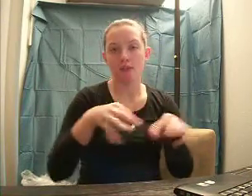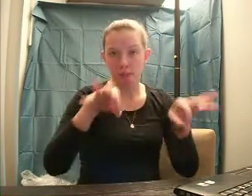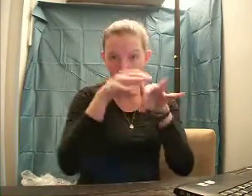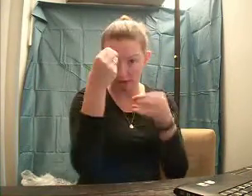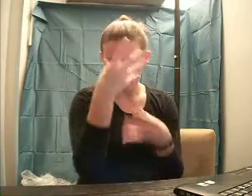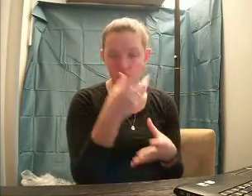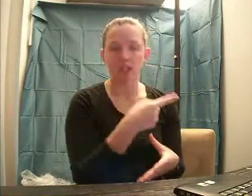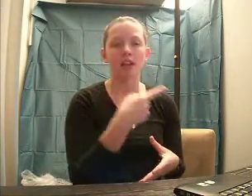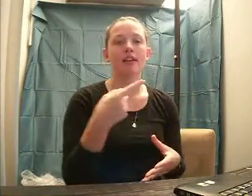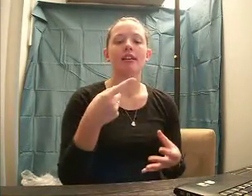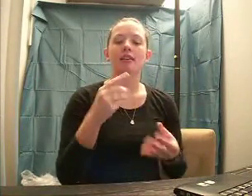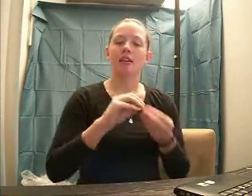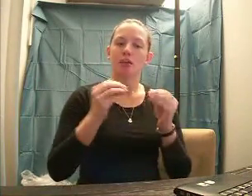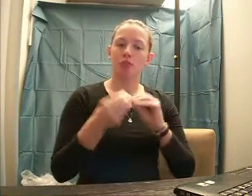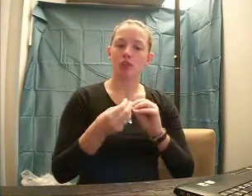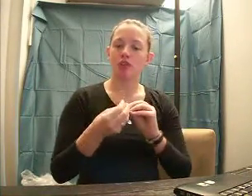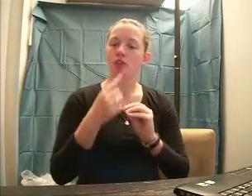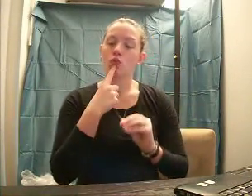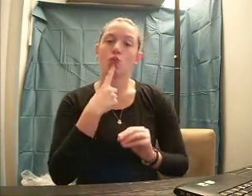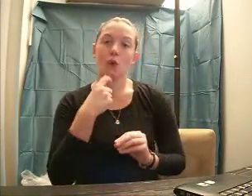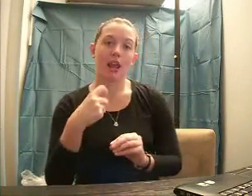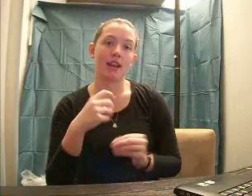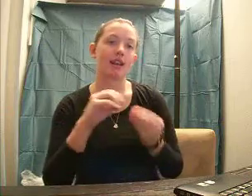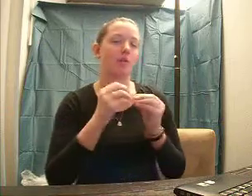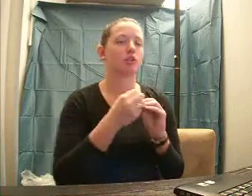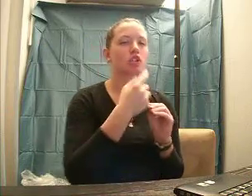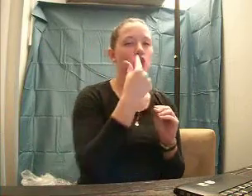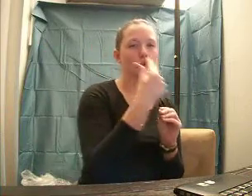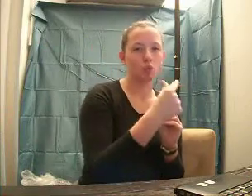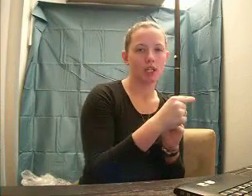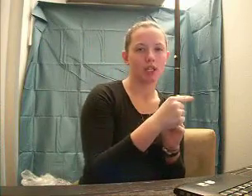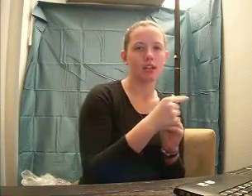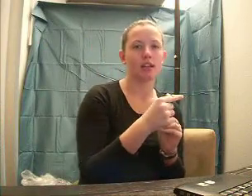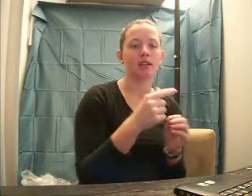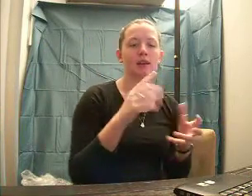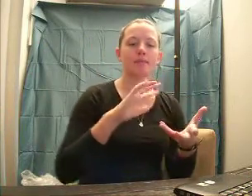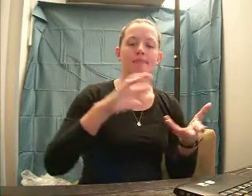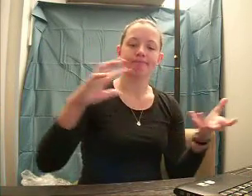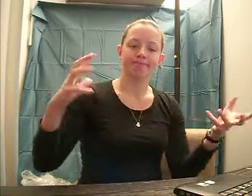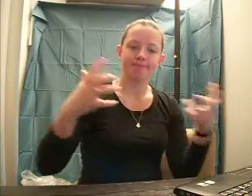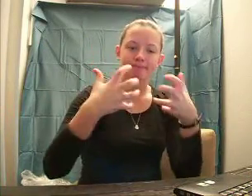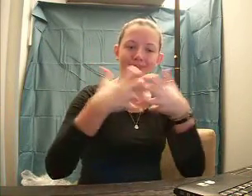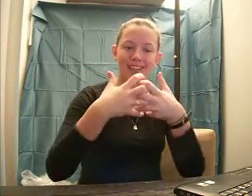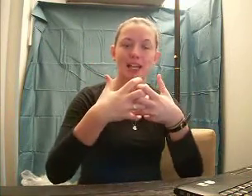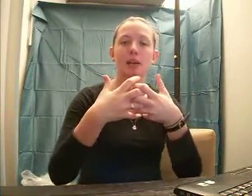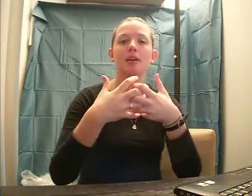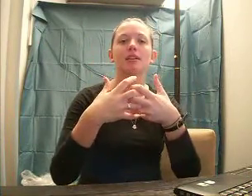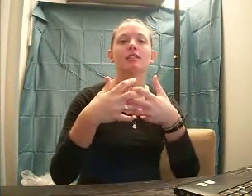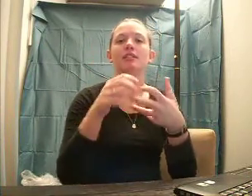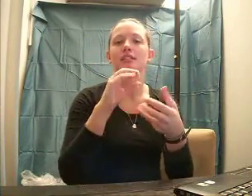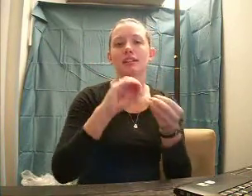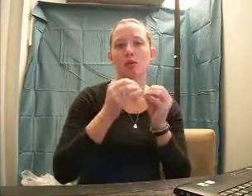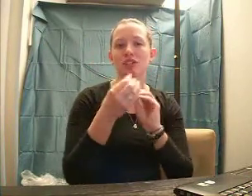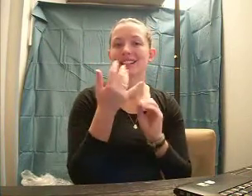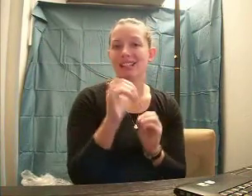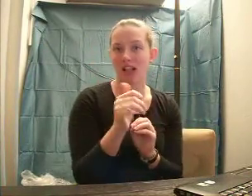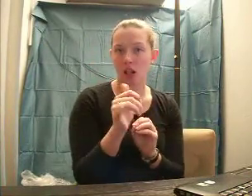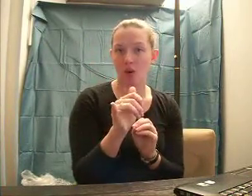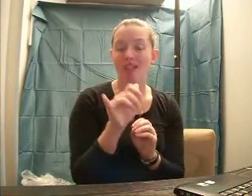the numbers in the red by the numbers in the green to get the numbers in the yellow, which have the ellipses, and that's by belief. So it's